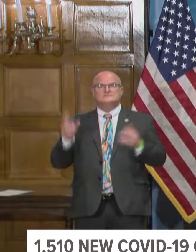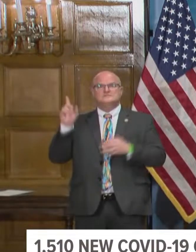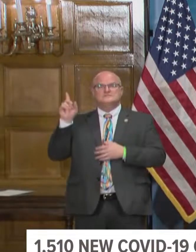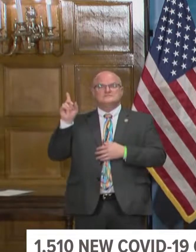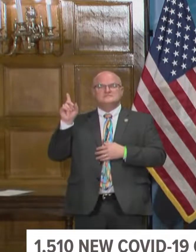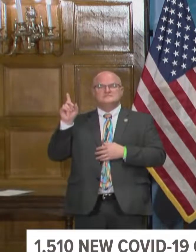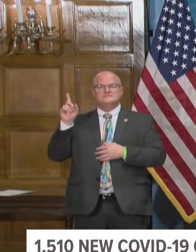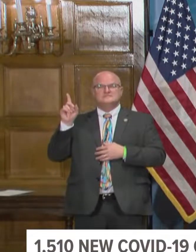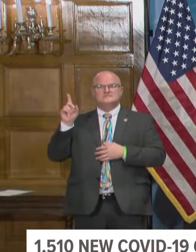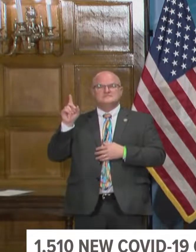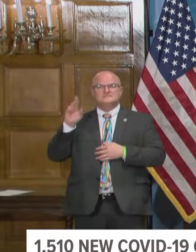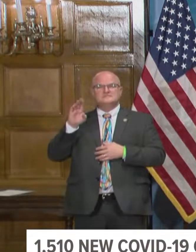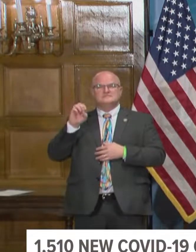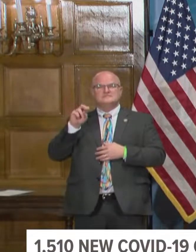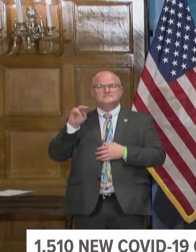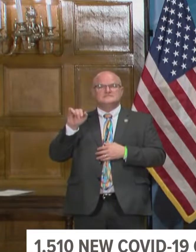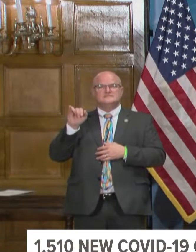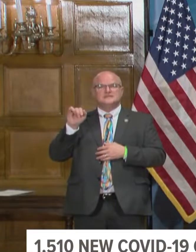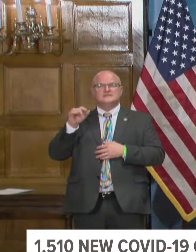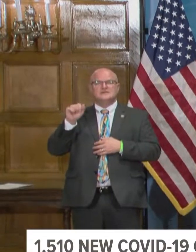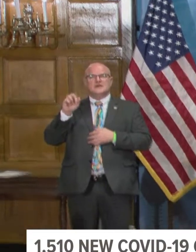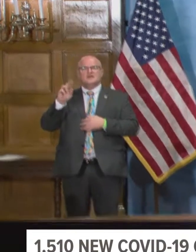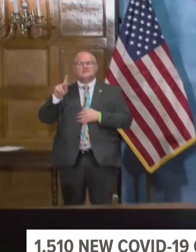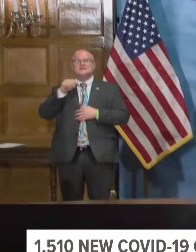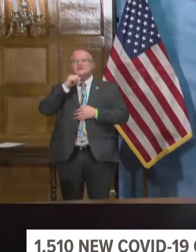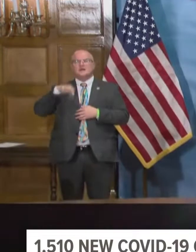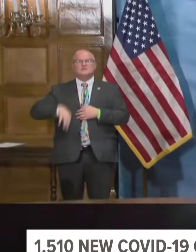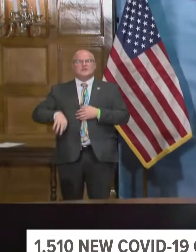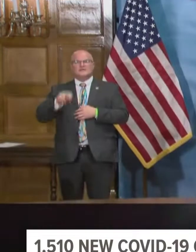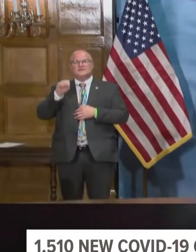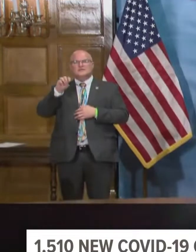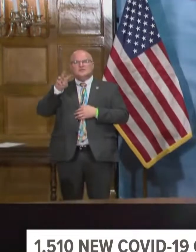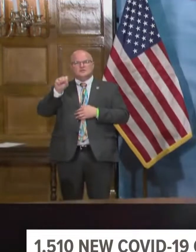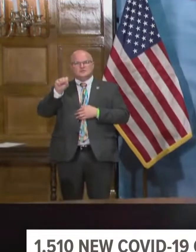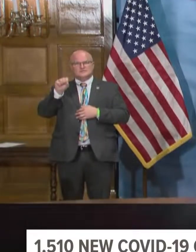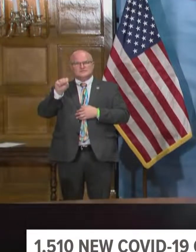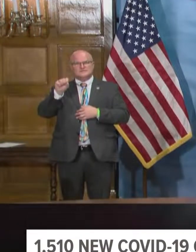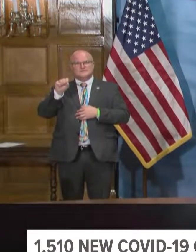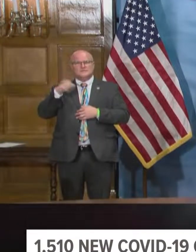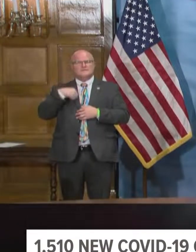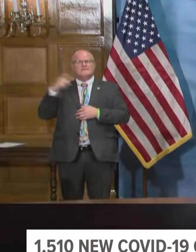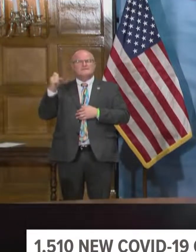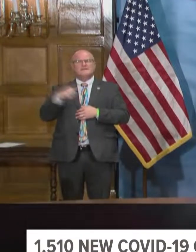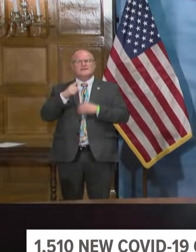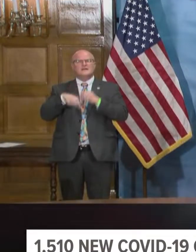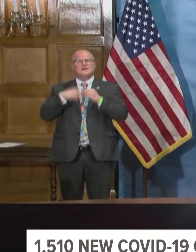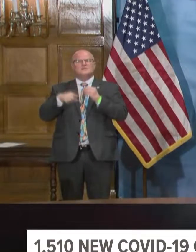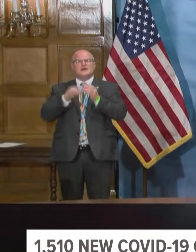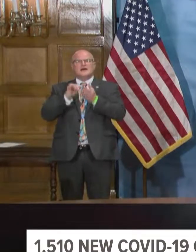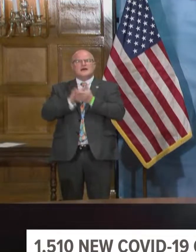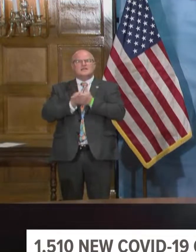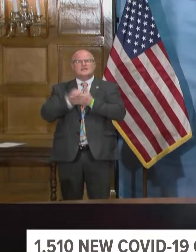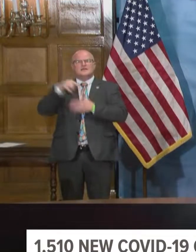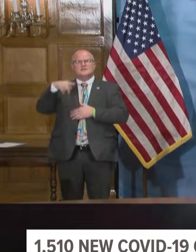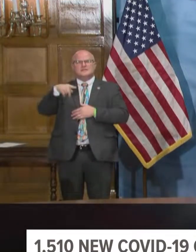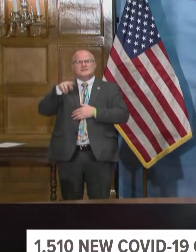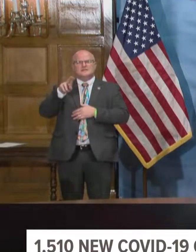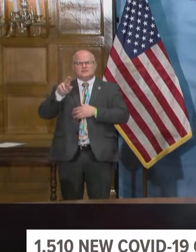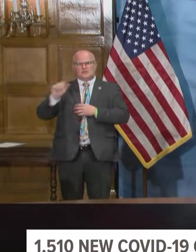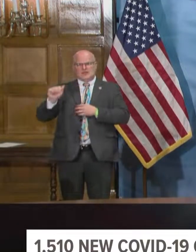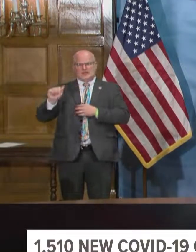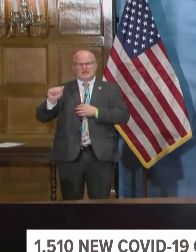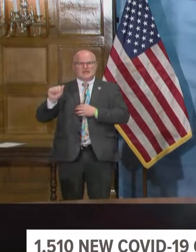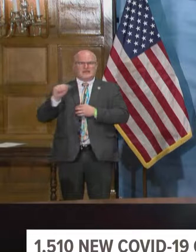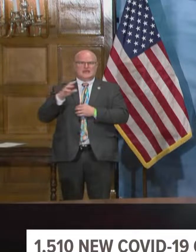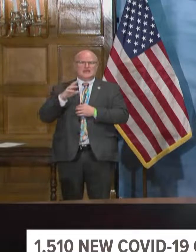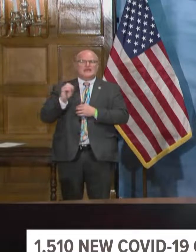Yes, this is Benji Hardy with the Arkansas Nonprofit News Network. I have a question about the PUA, and